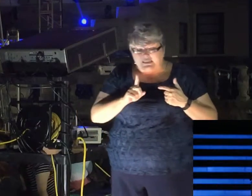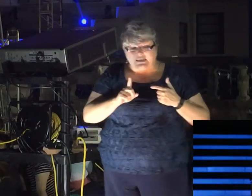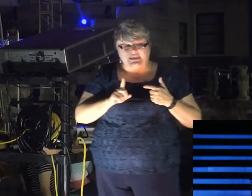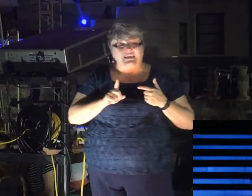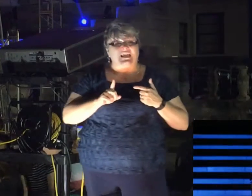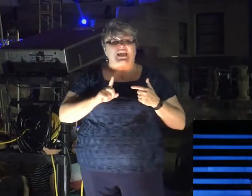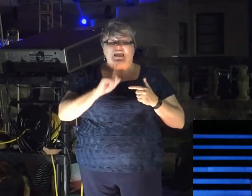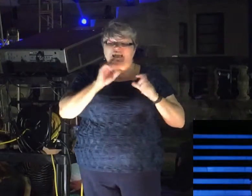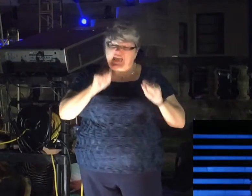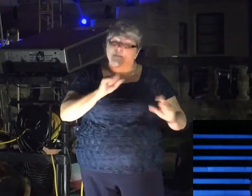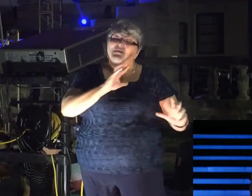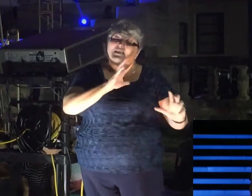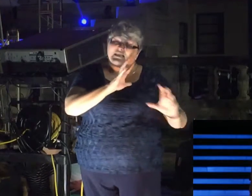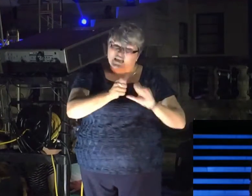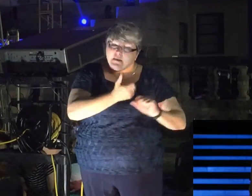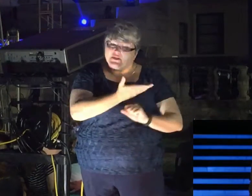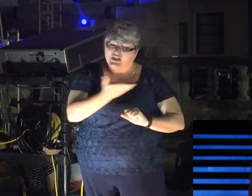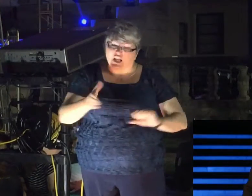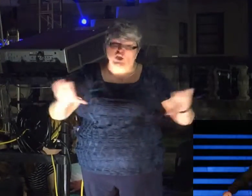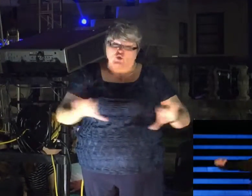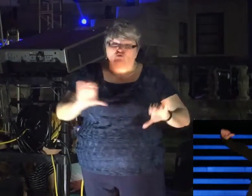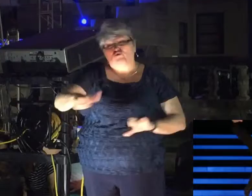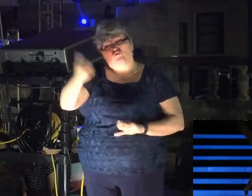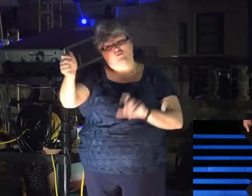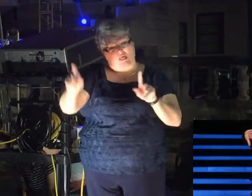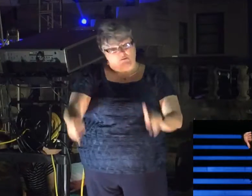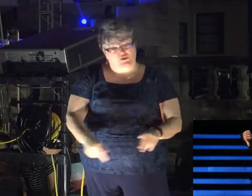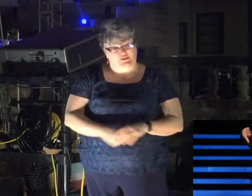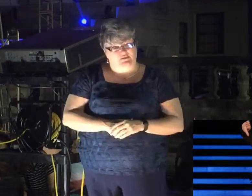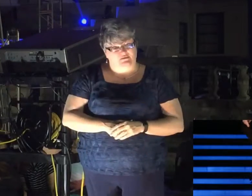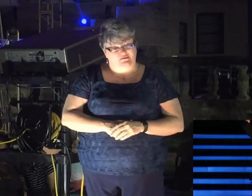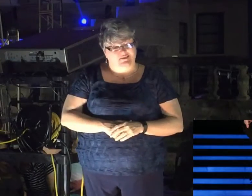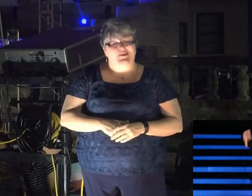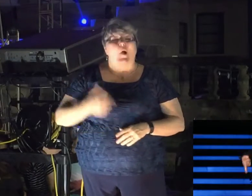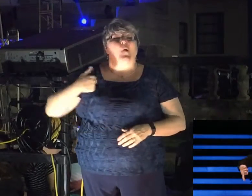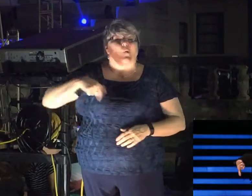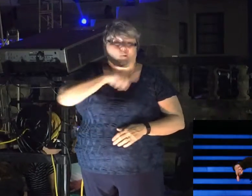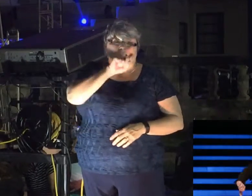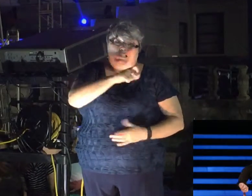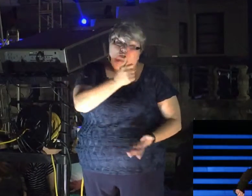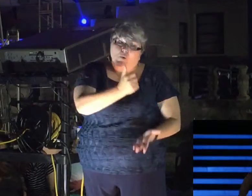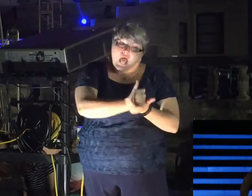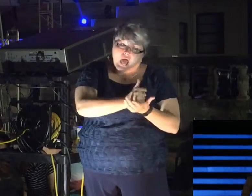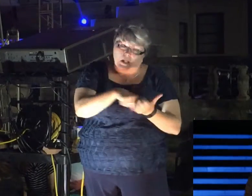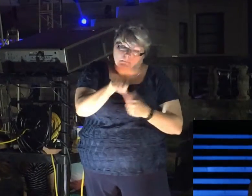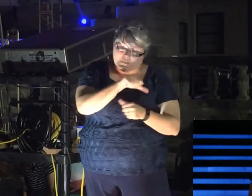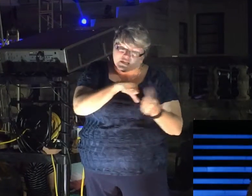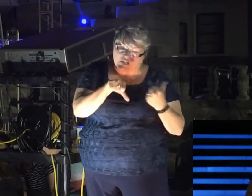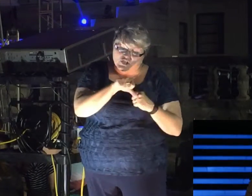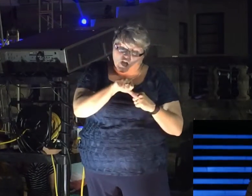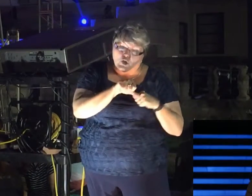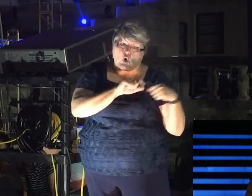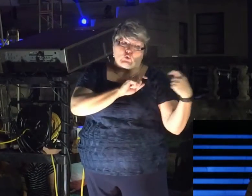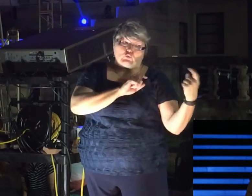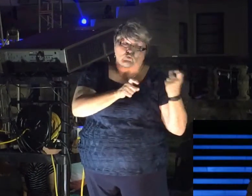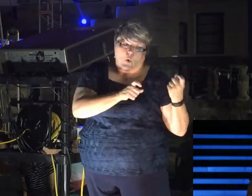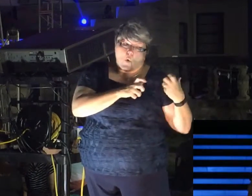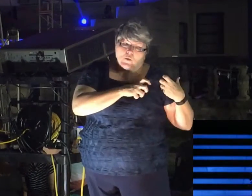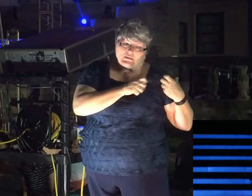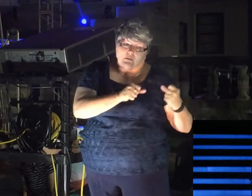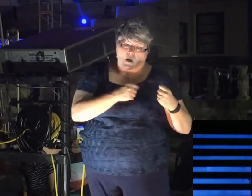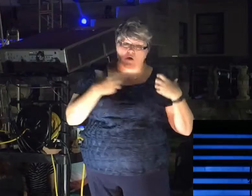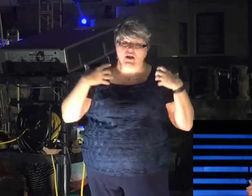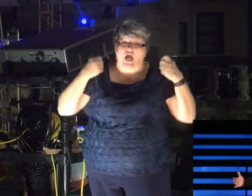it literally can be the most damaging thing you do to another human being. And so we have to help each other harness